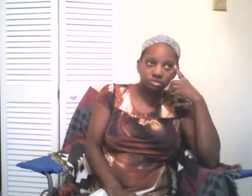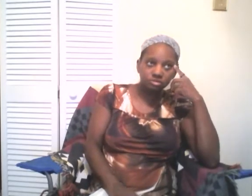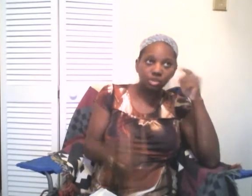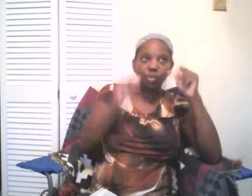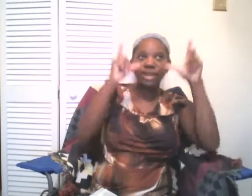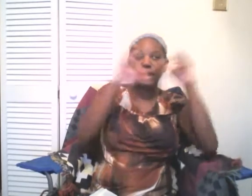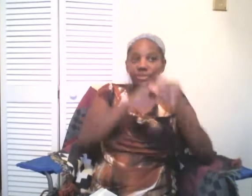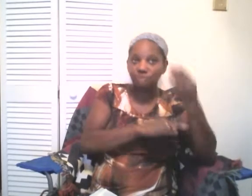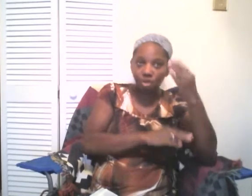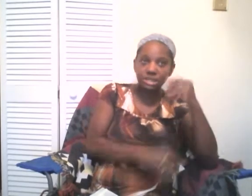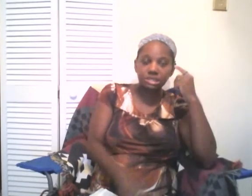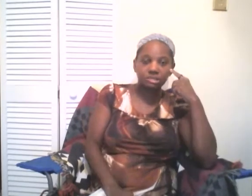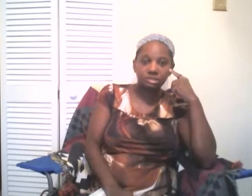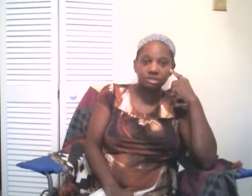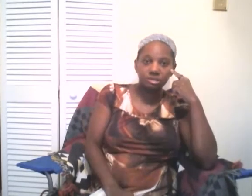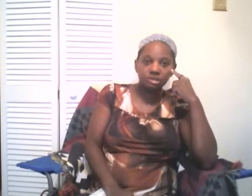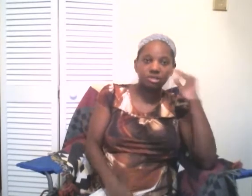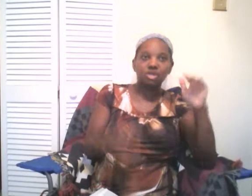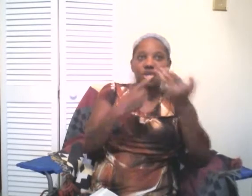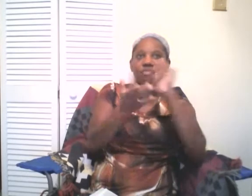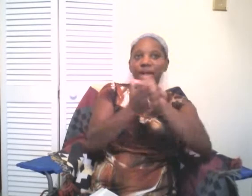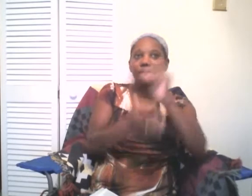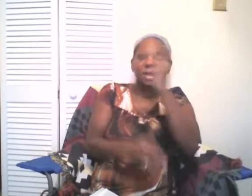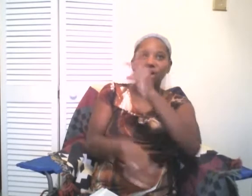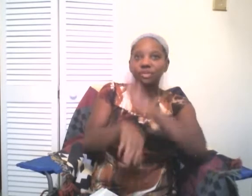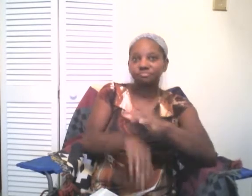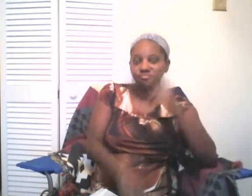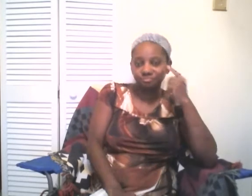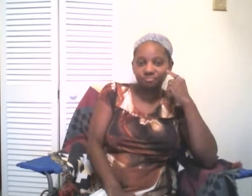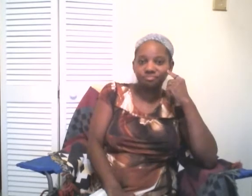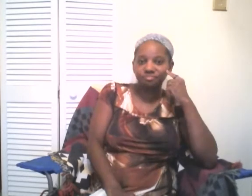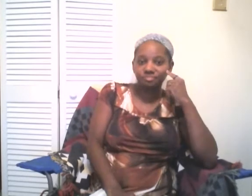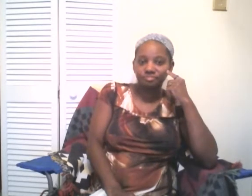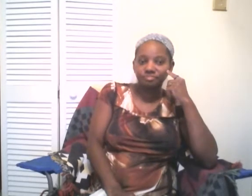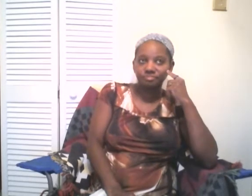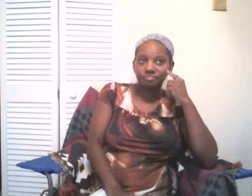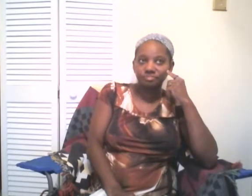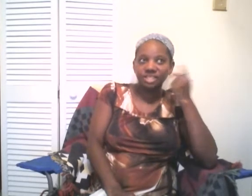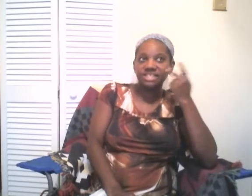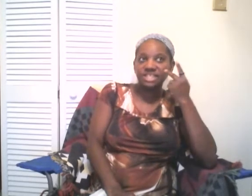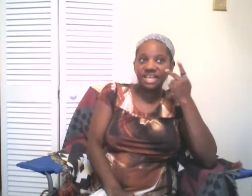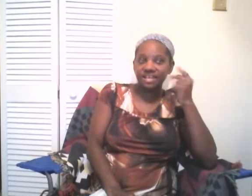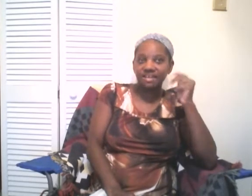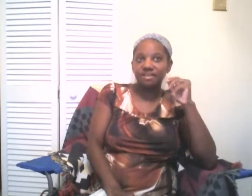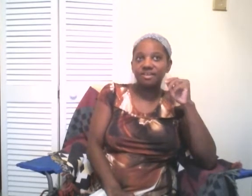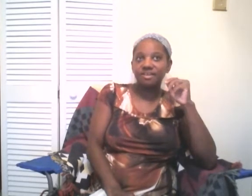when you wake up in the morning, turn that back on. And